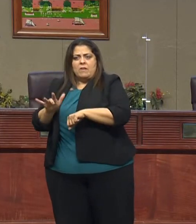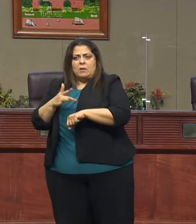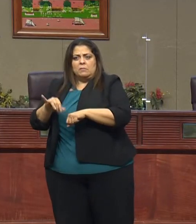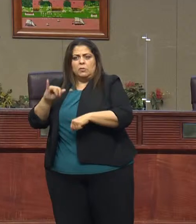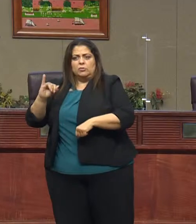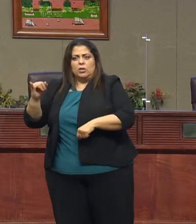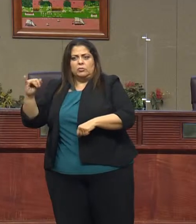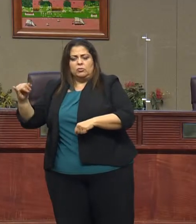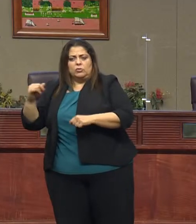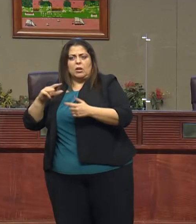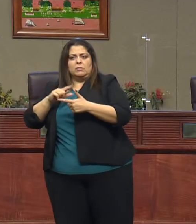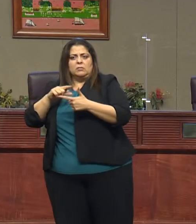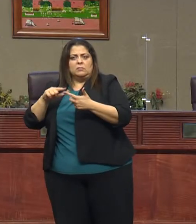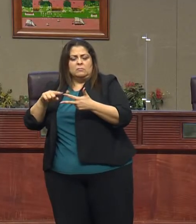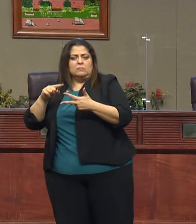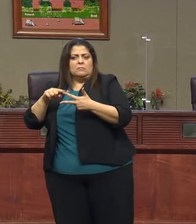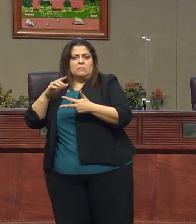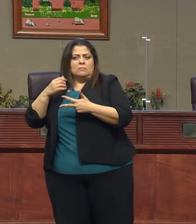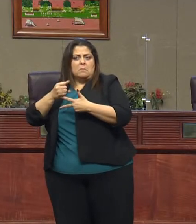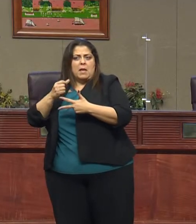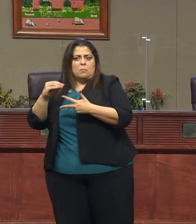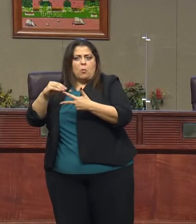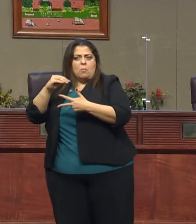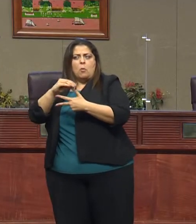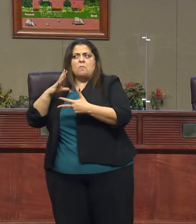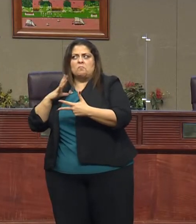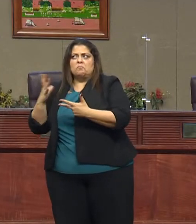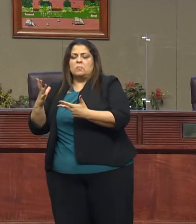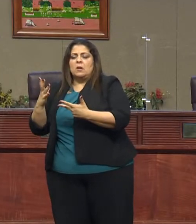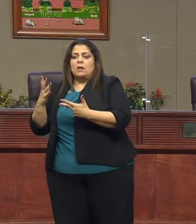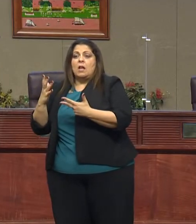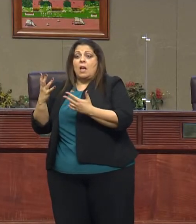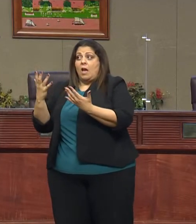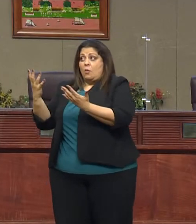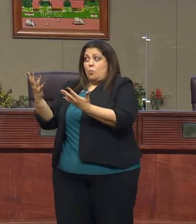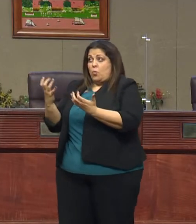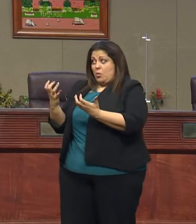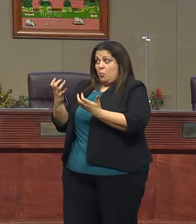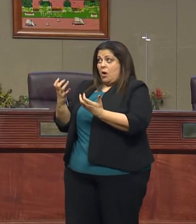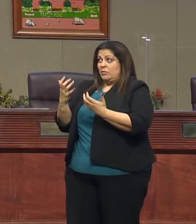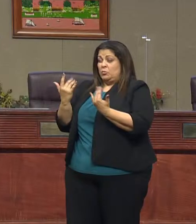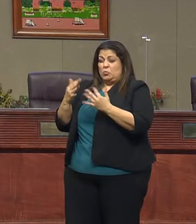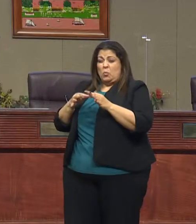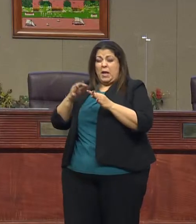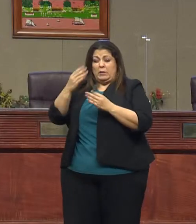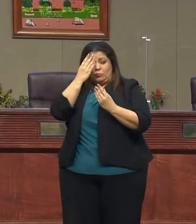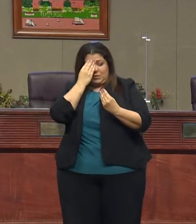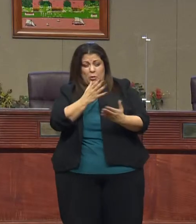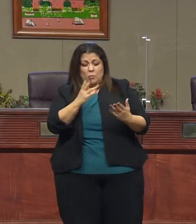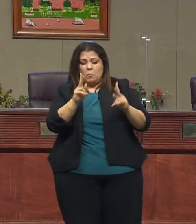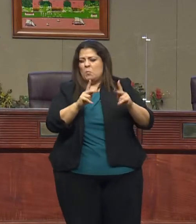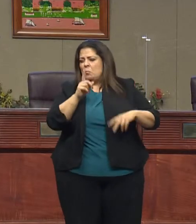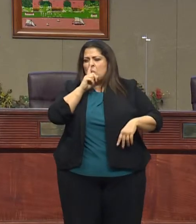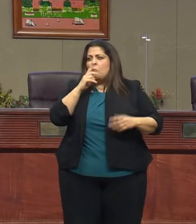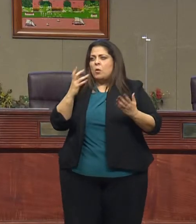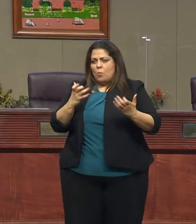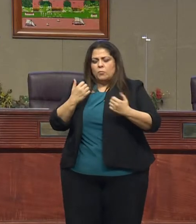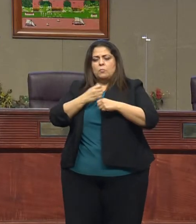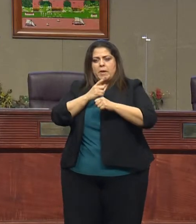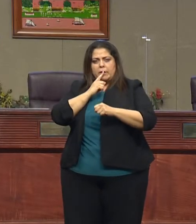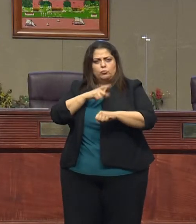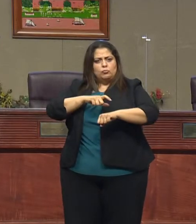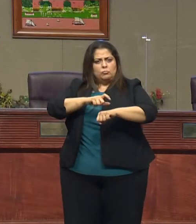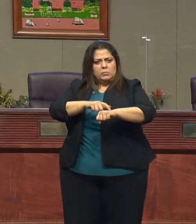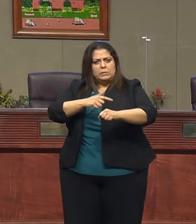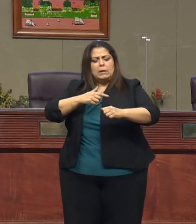to make our decisions in a timely manner to notify our residents and prepare for that. So